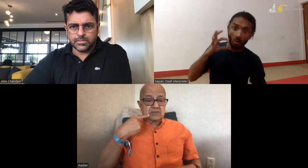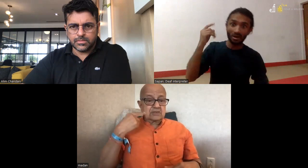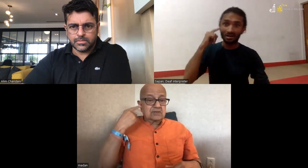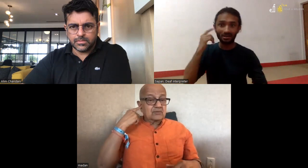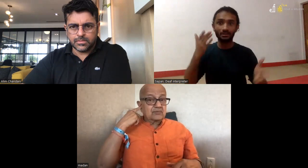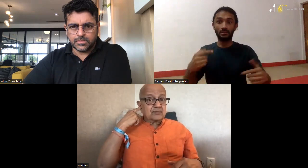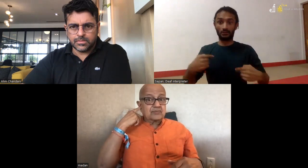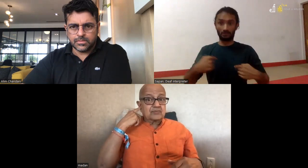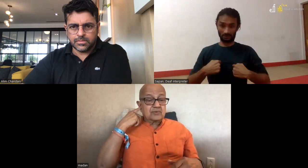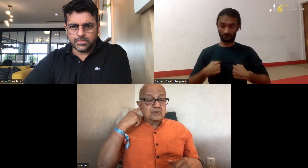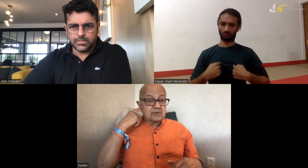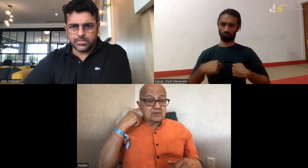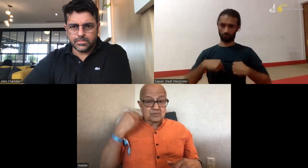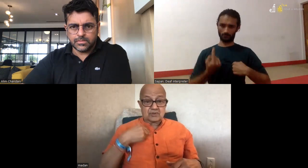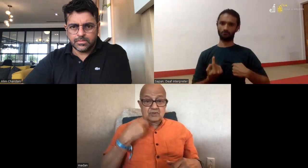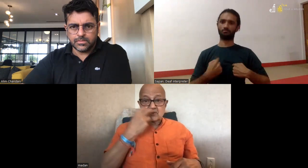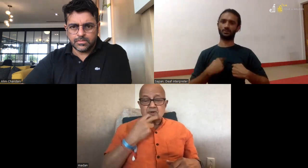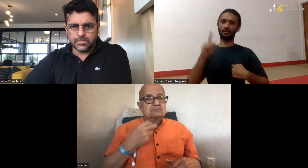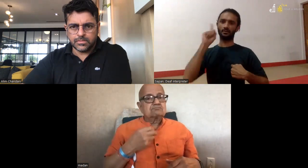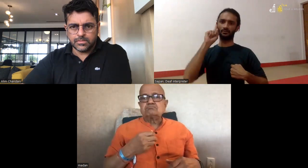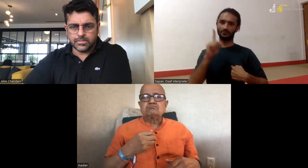who do sign,